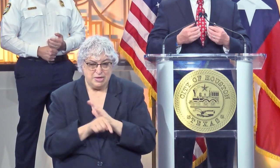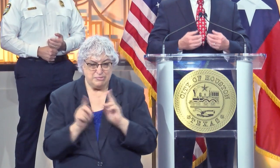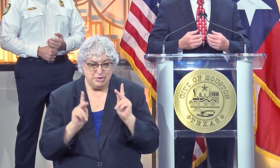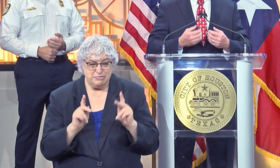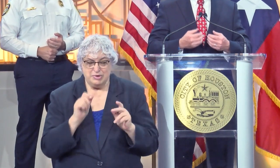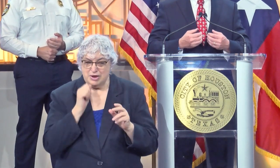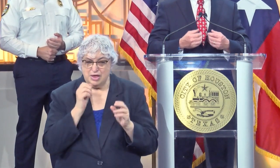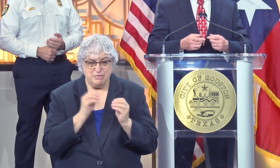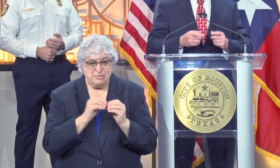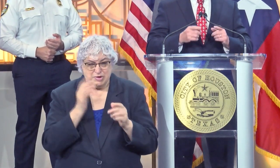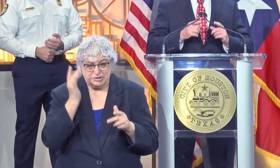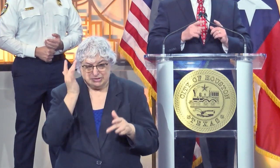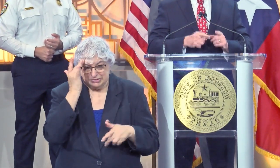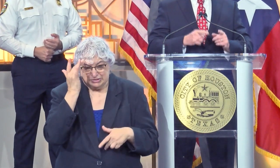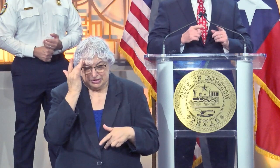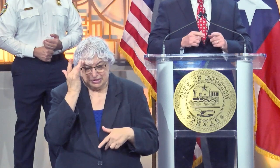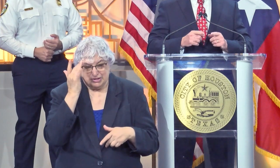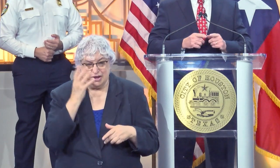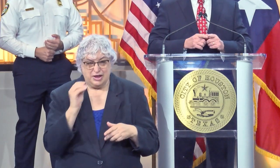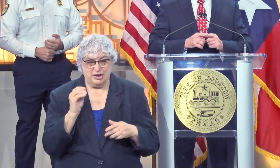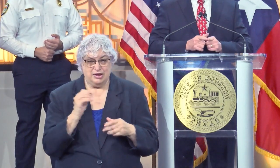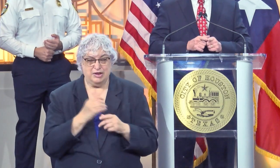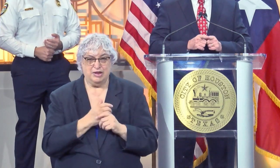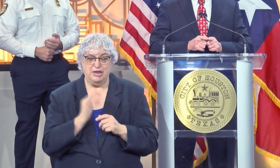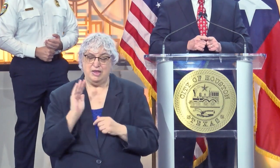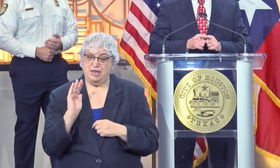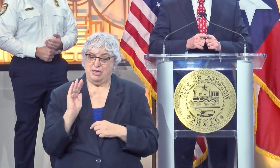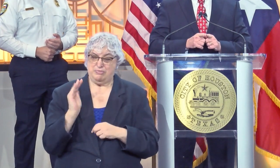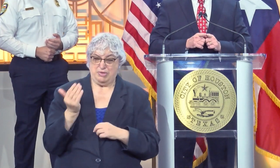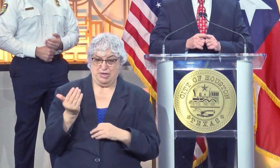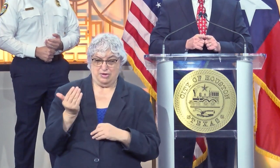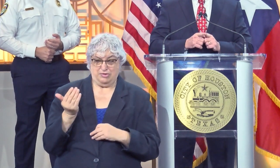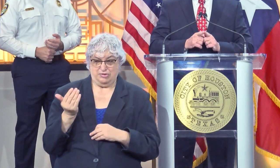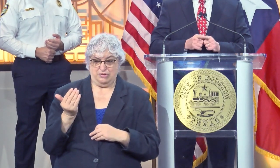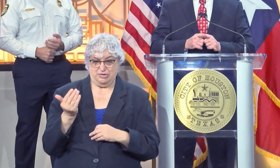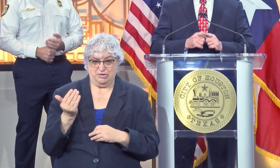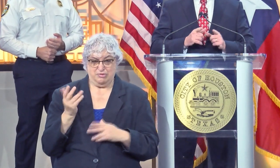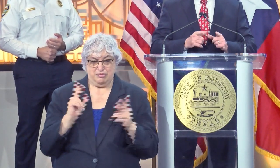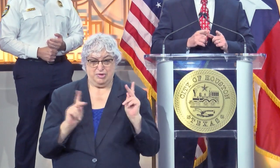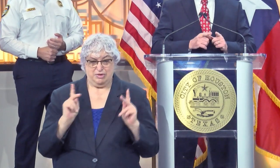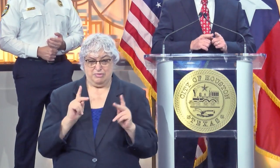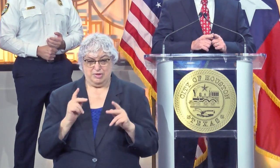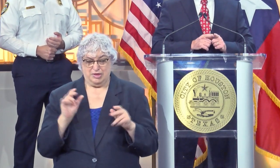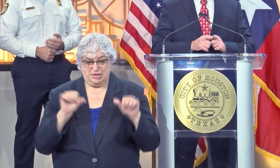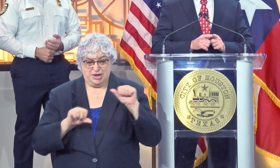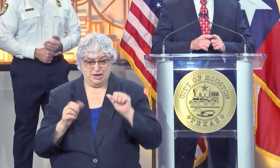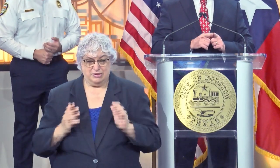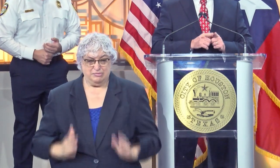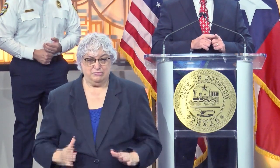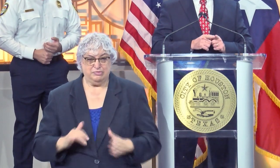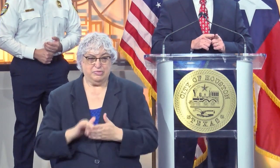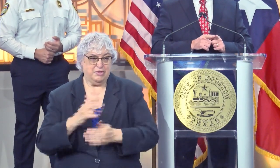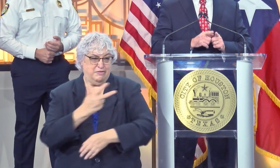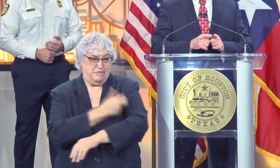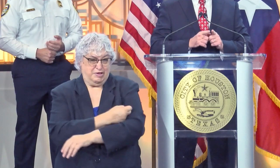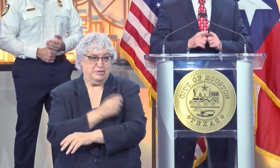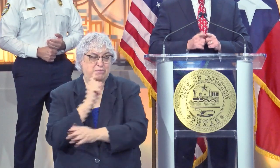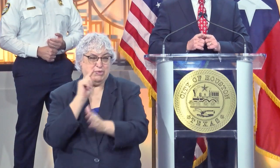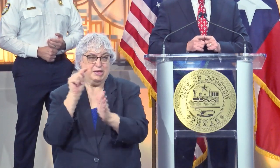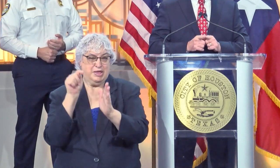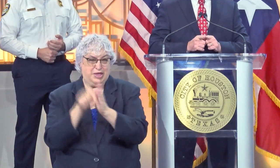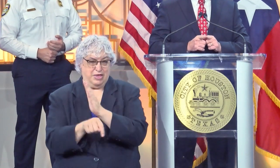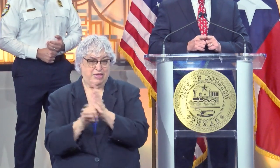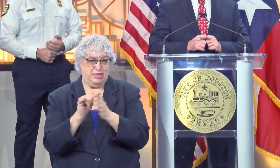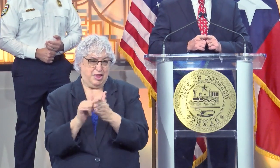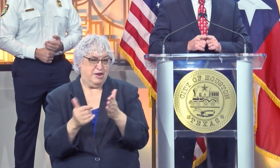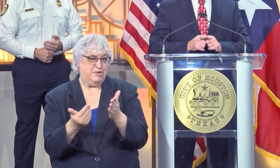people any sicker at this point. And also importantly, it appears that from those folks who are the scientists here, that it appears that the vaccines will still work